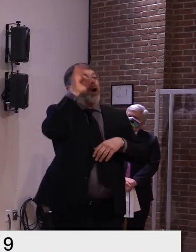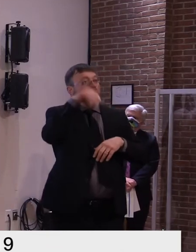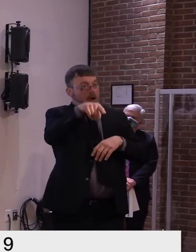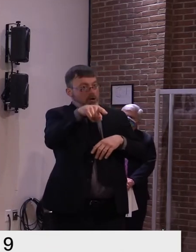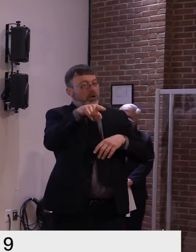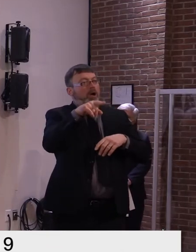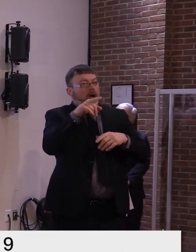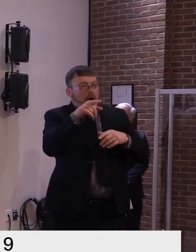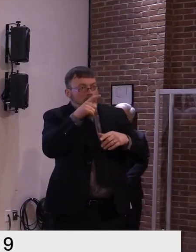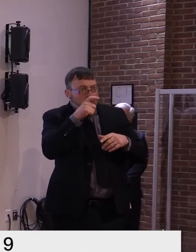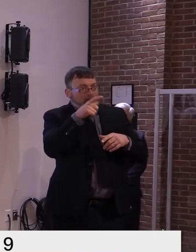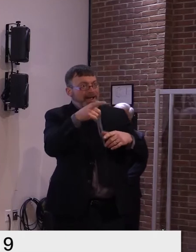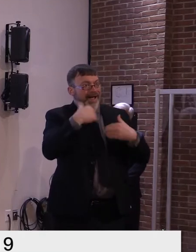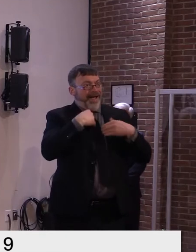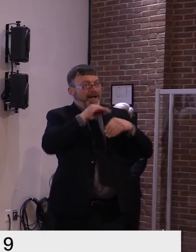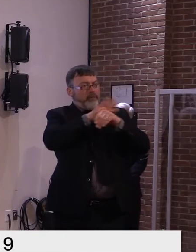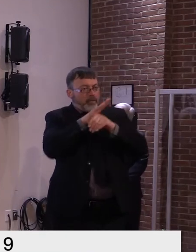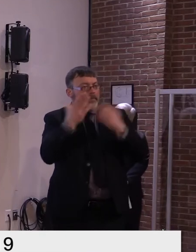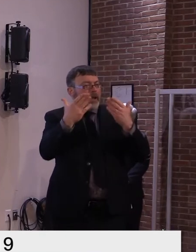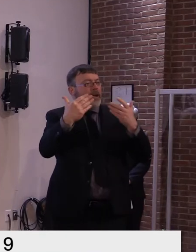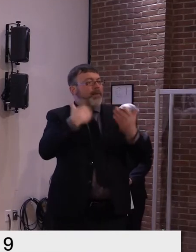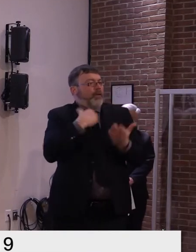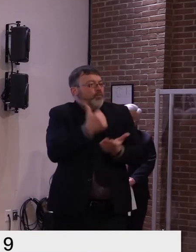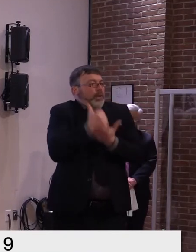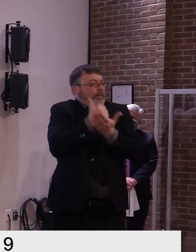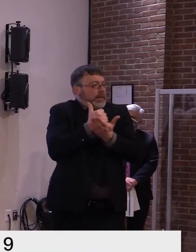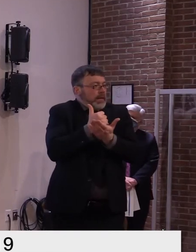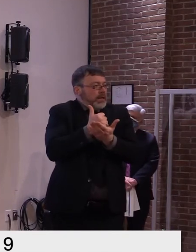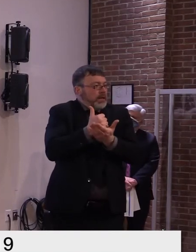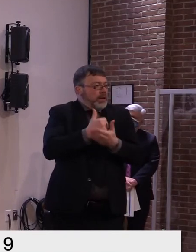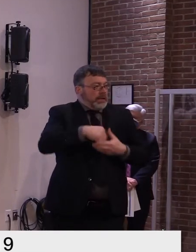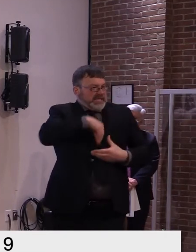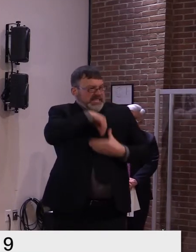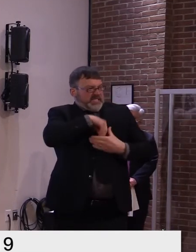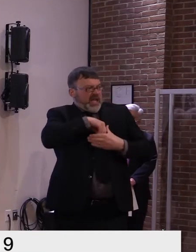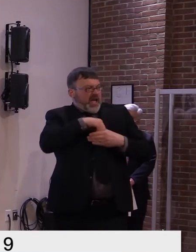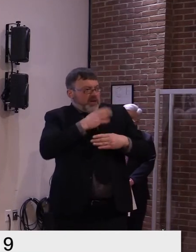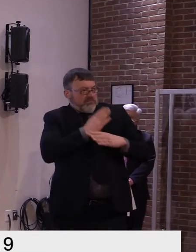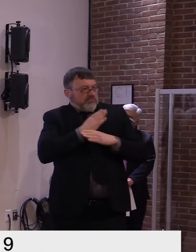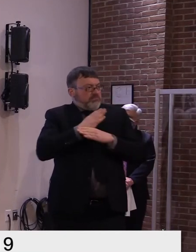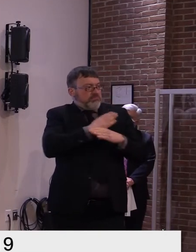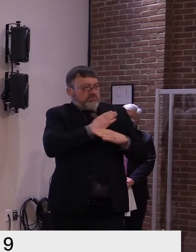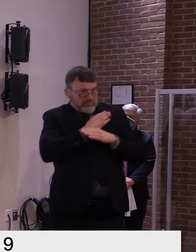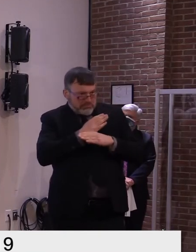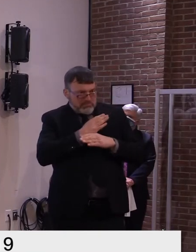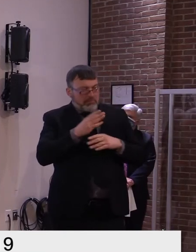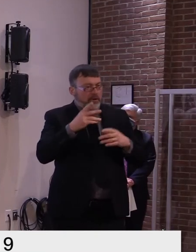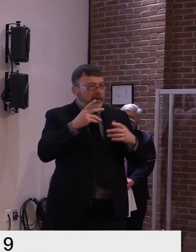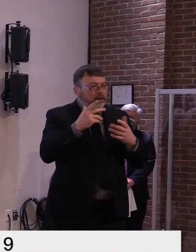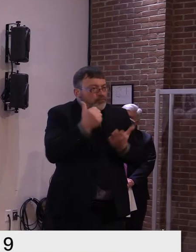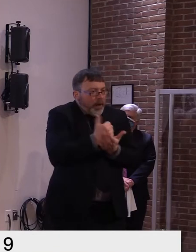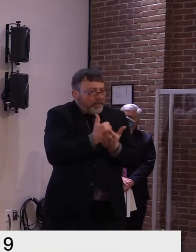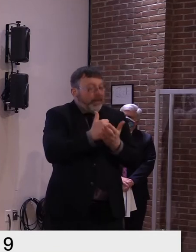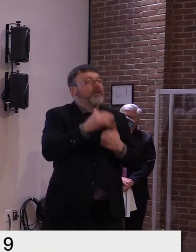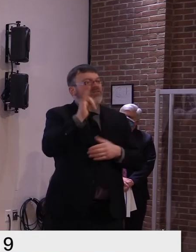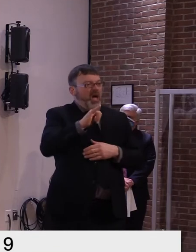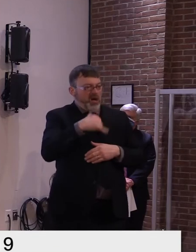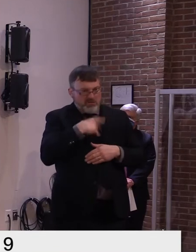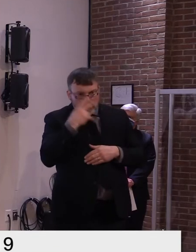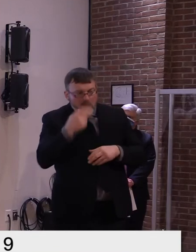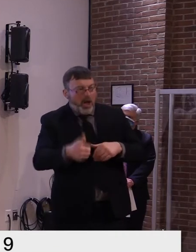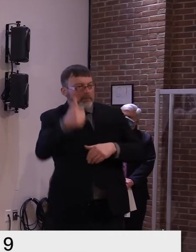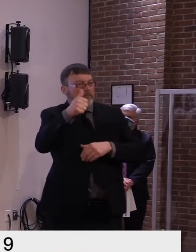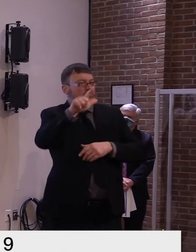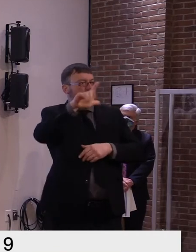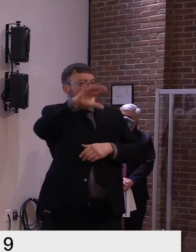about 25% uptake by most states thus far; and then, of course, vaccinations, using a